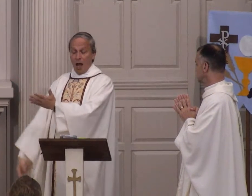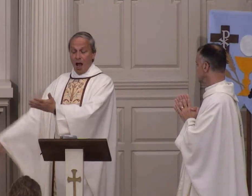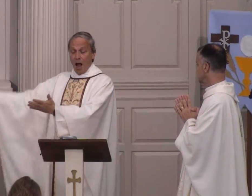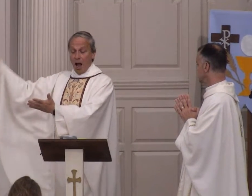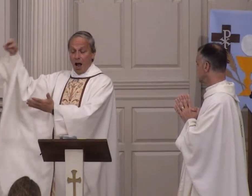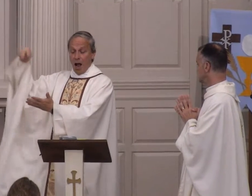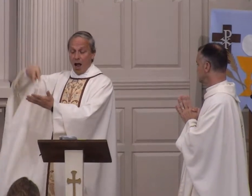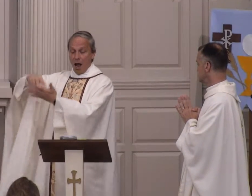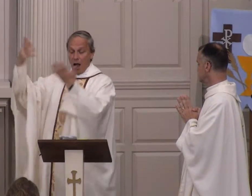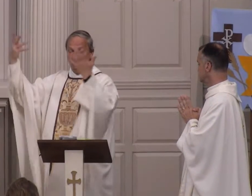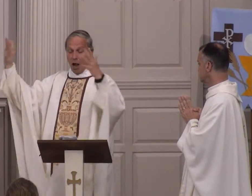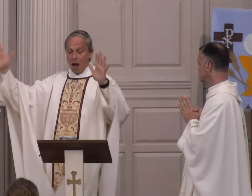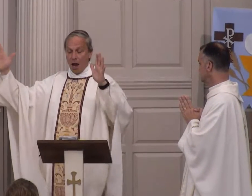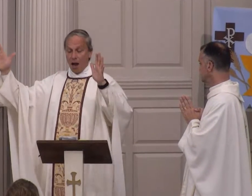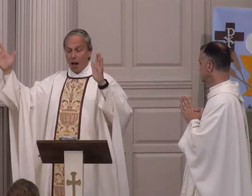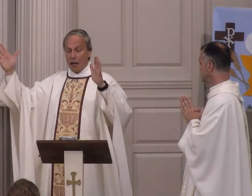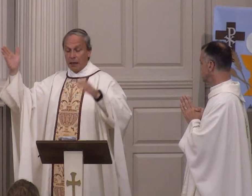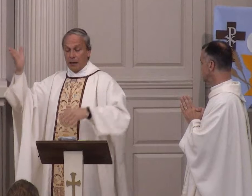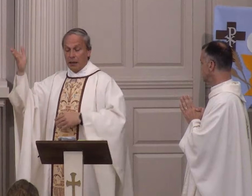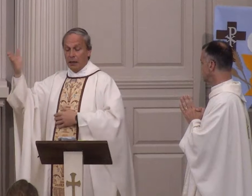The Good Shepherd has risen,